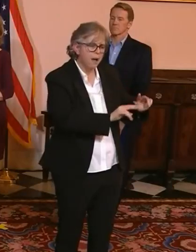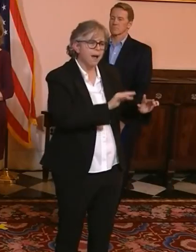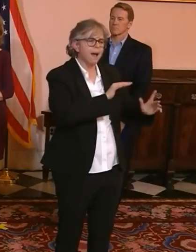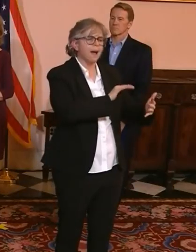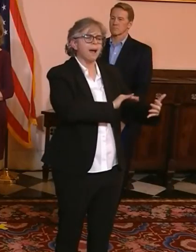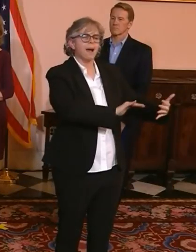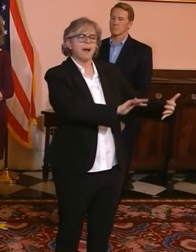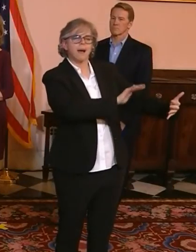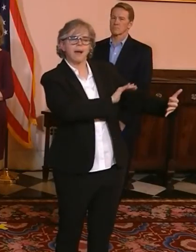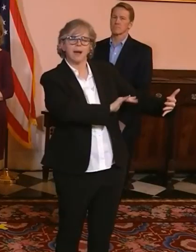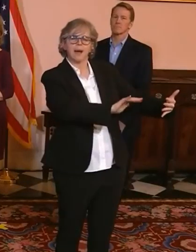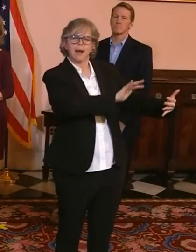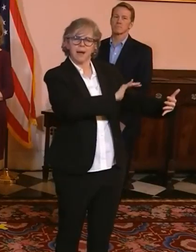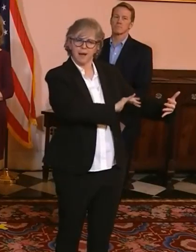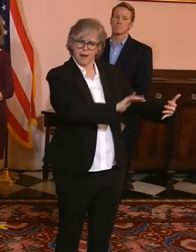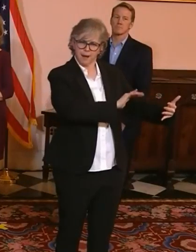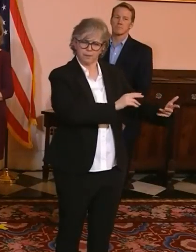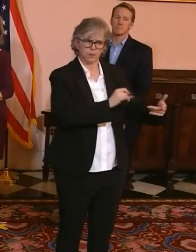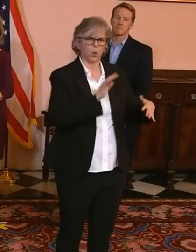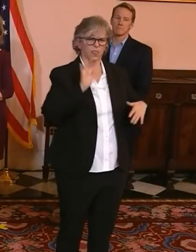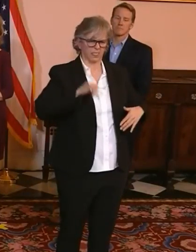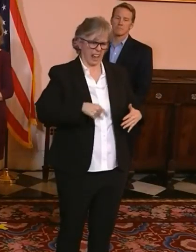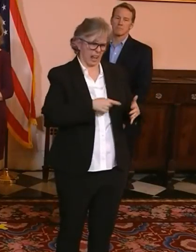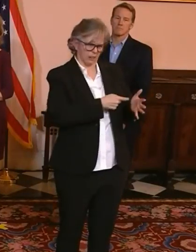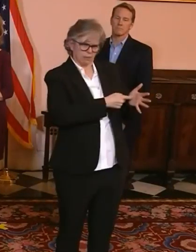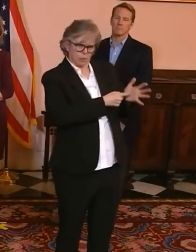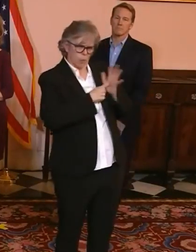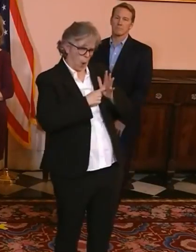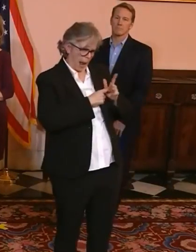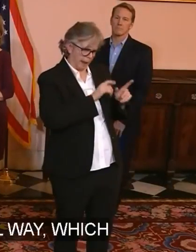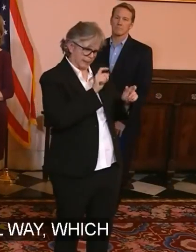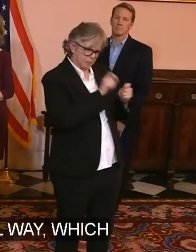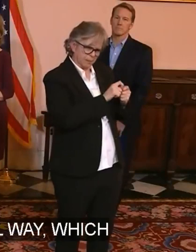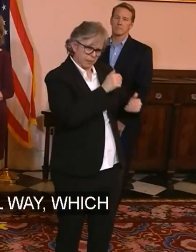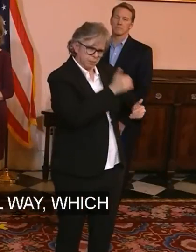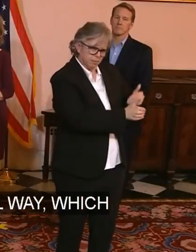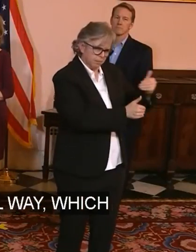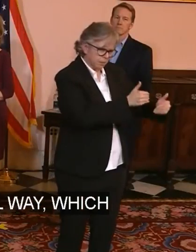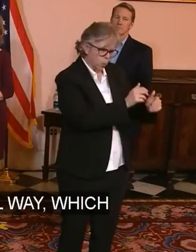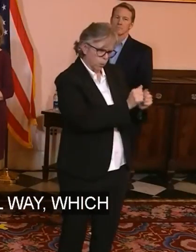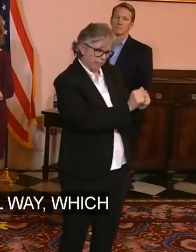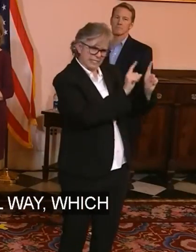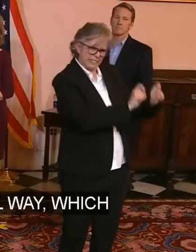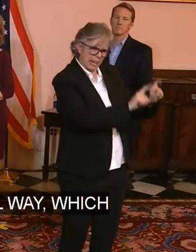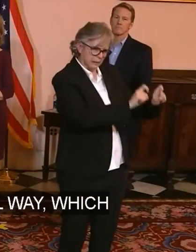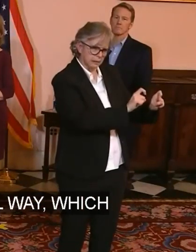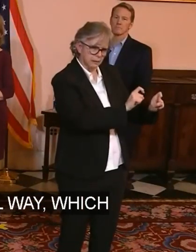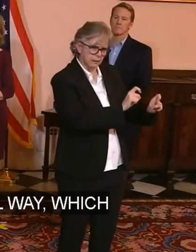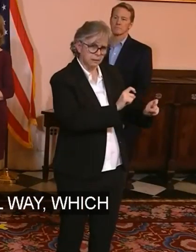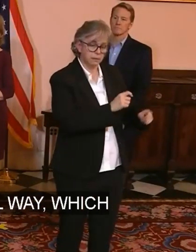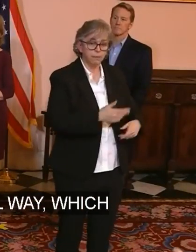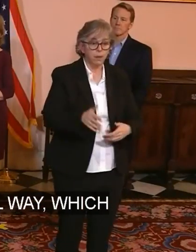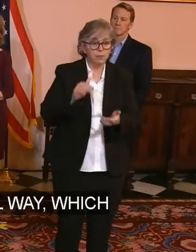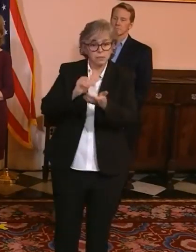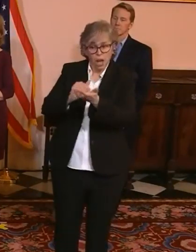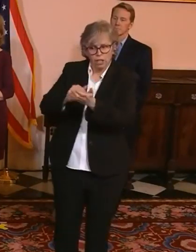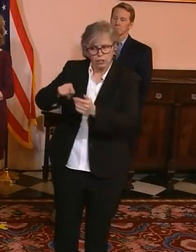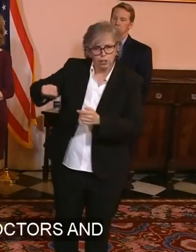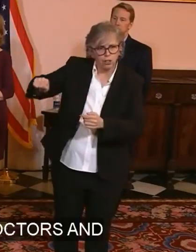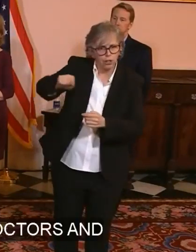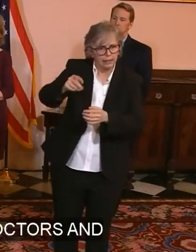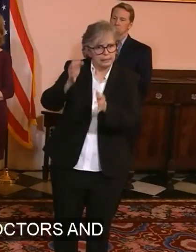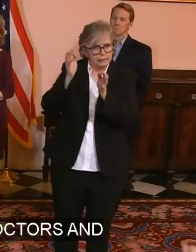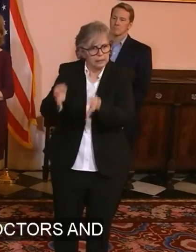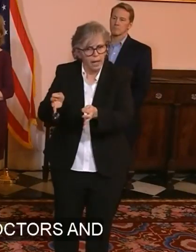tested needs to be determined by the doctors and the scientists who are really at the front lines.